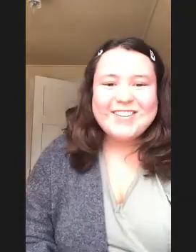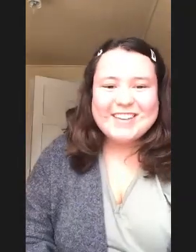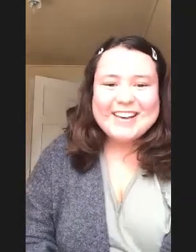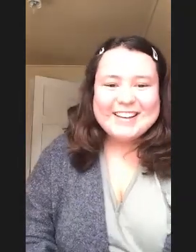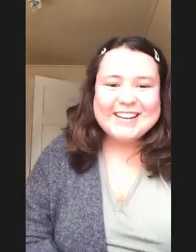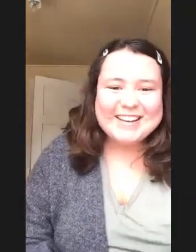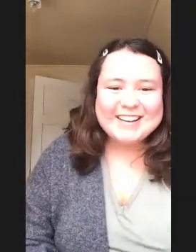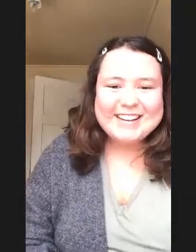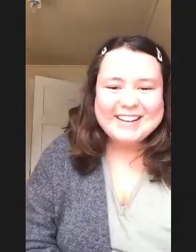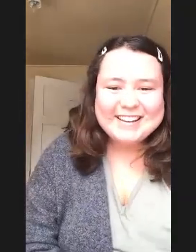Yeah. Okay.